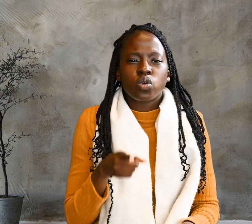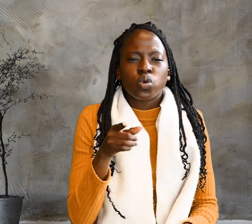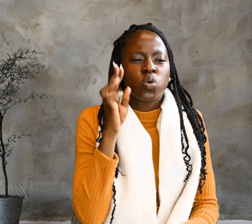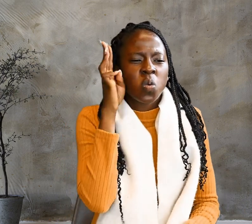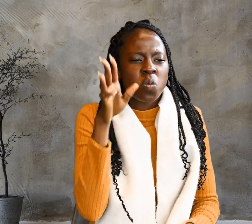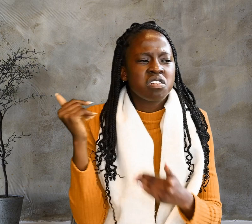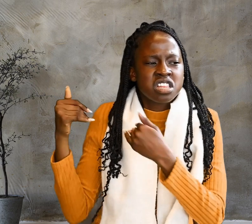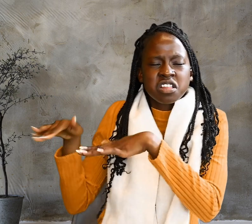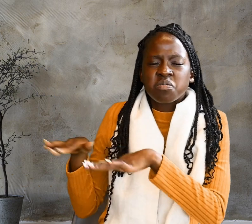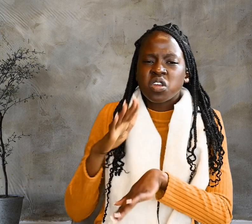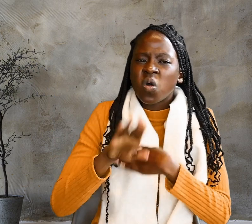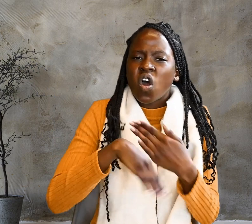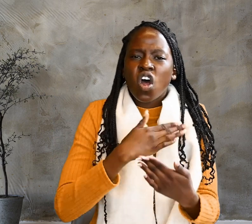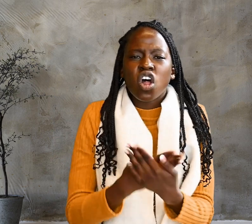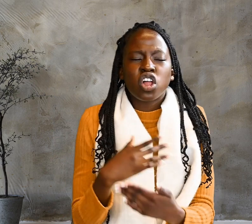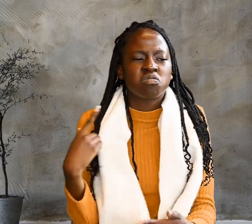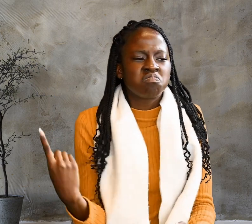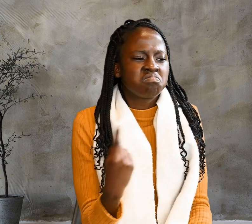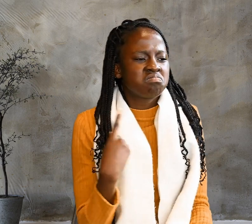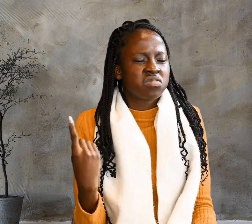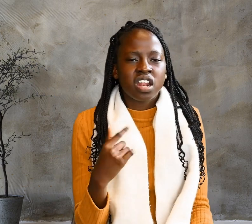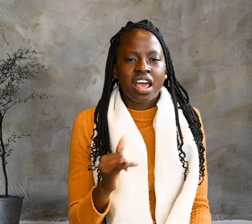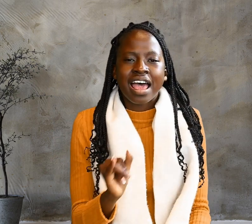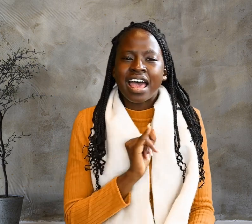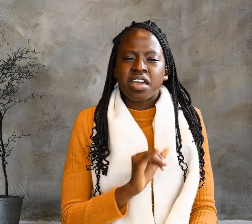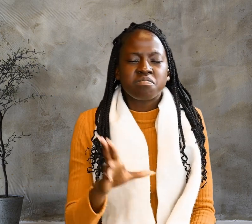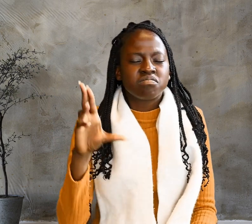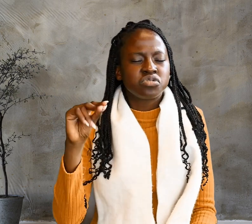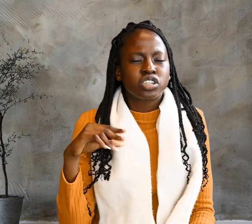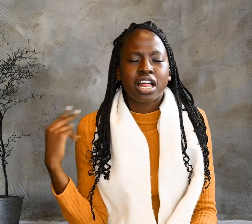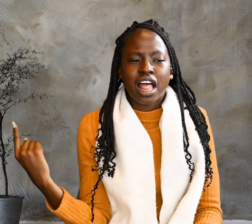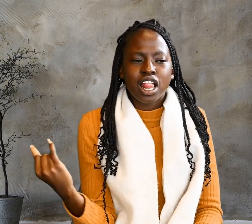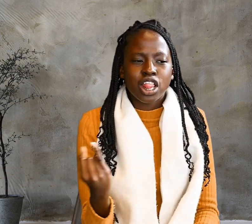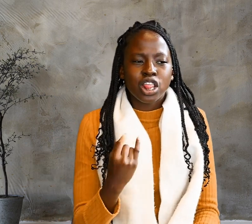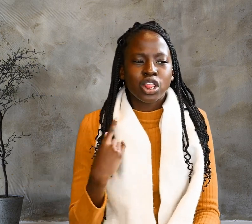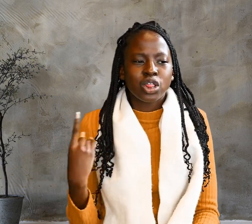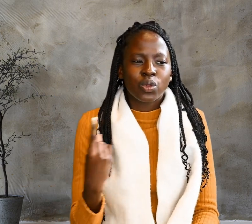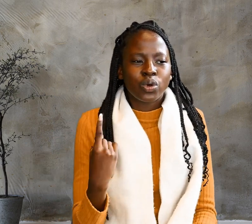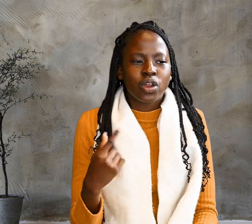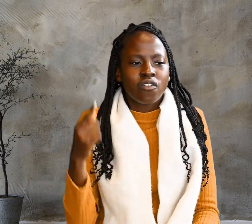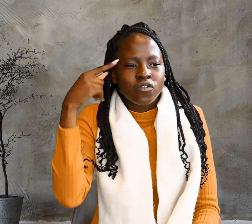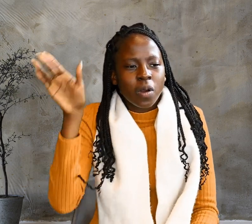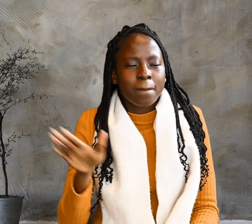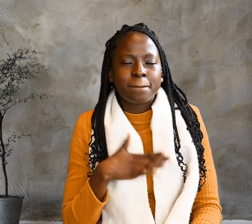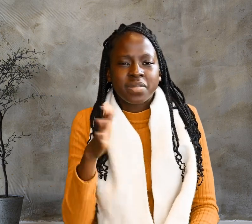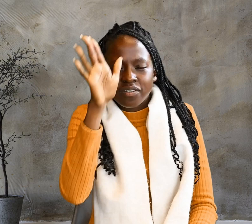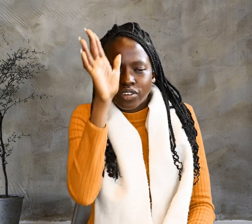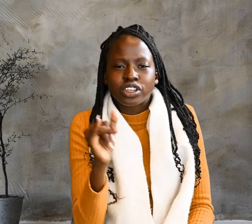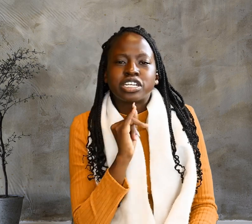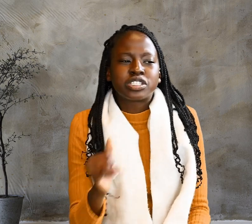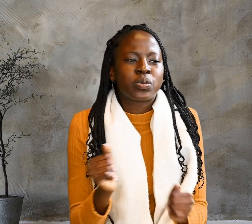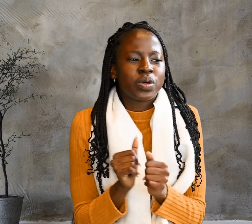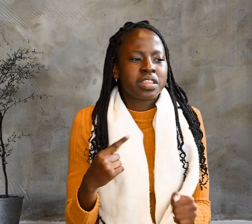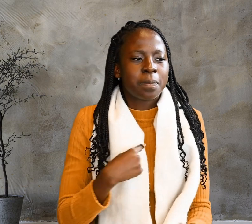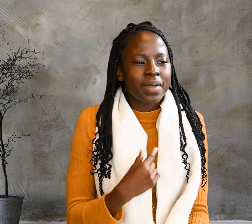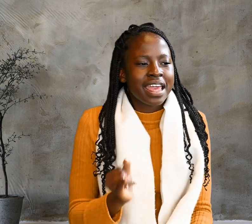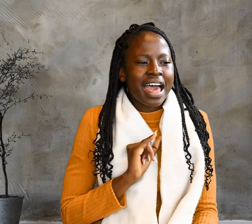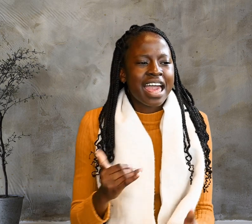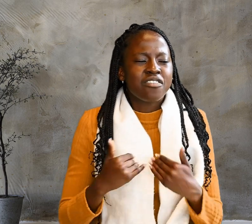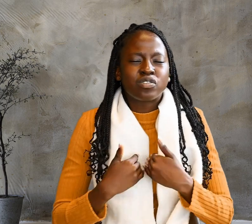me all alone, yet I am not alone, for my Father is with me. I have